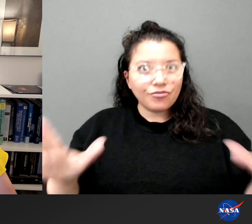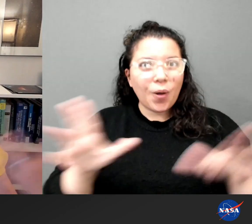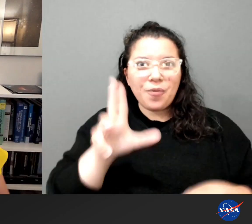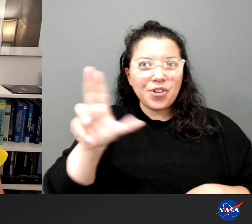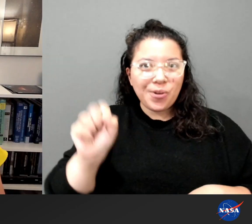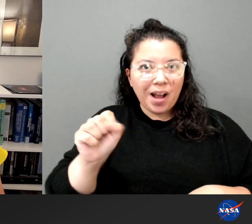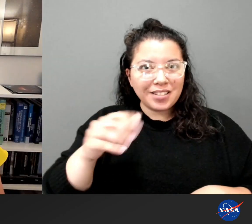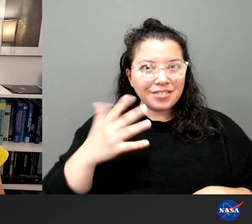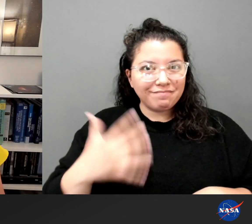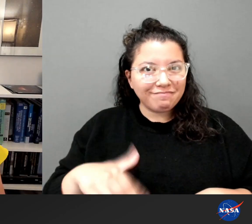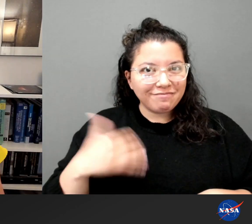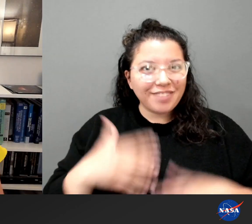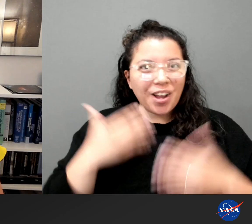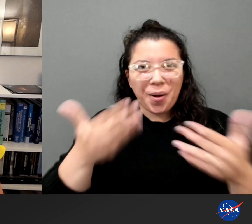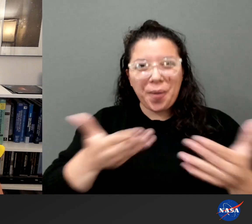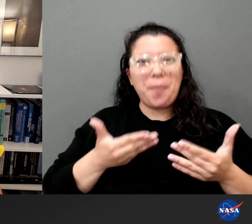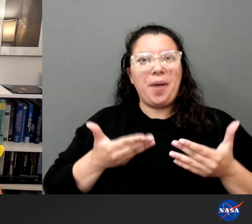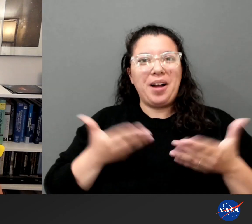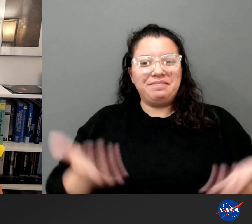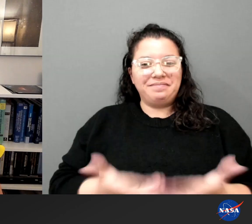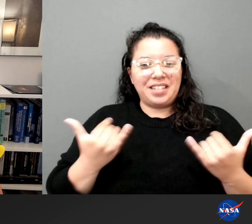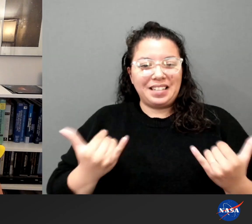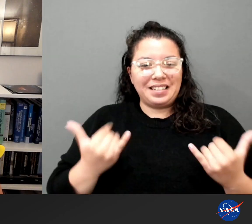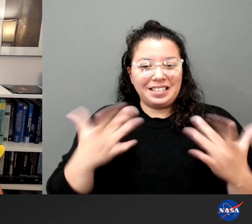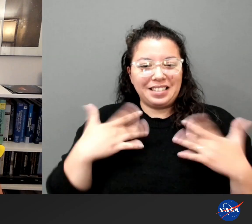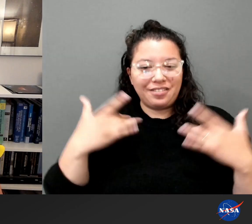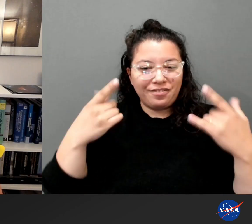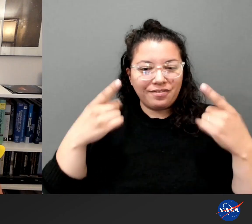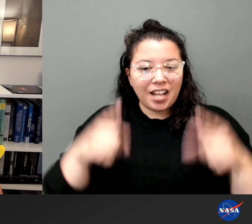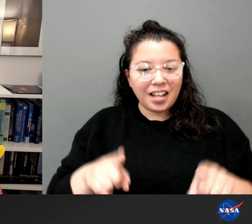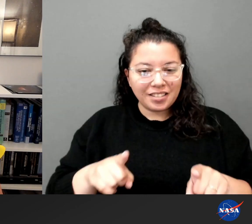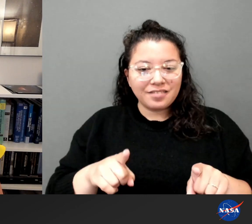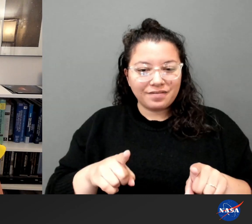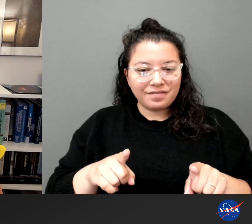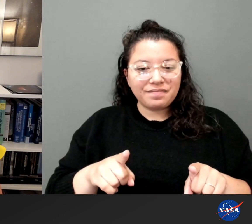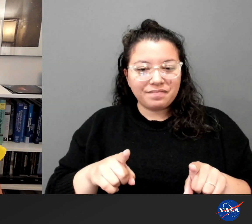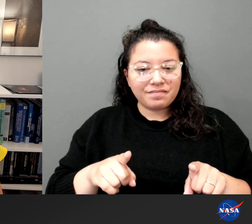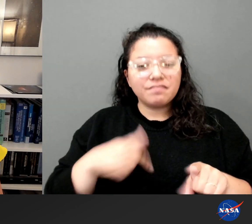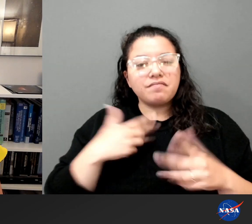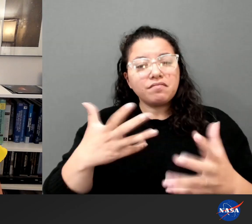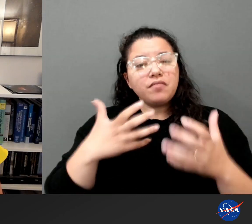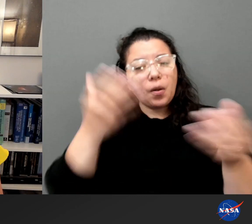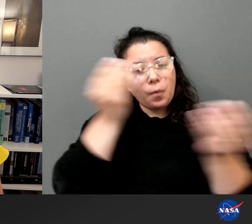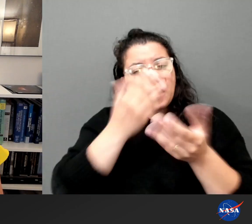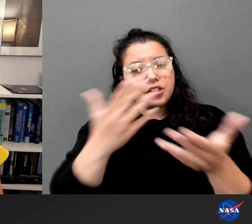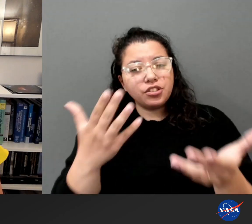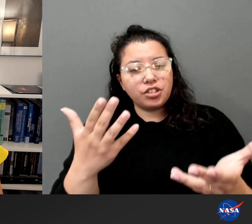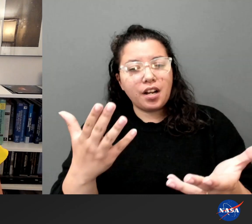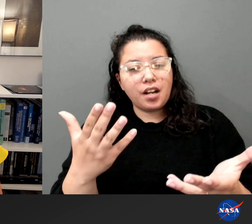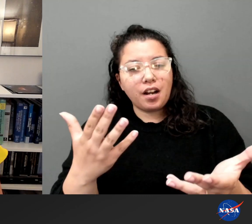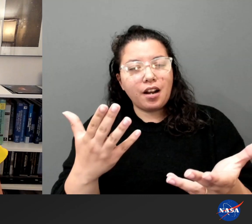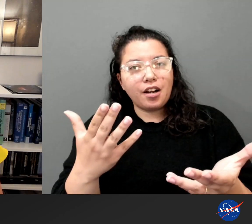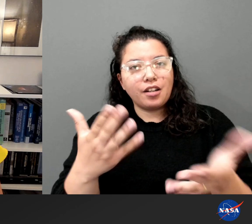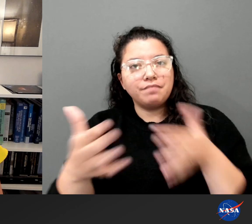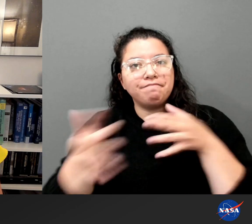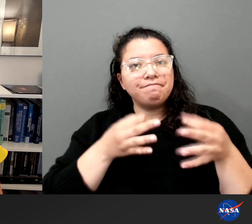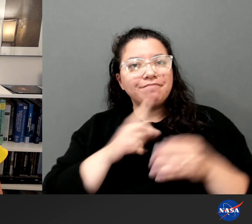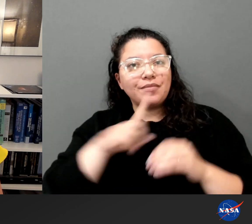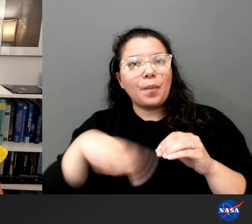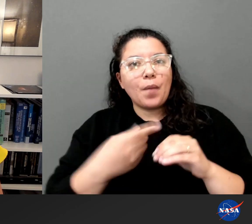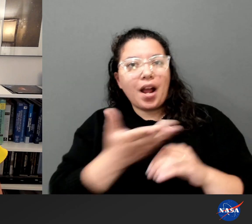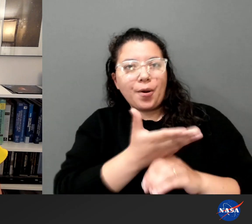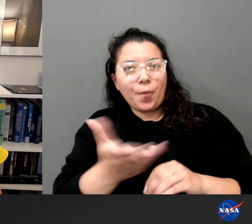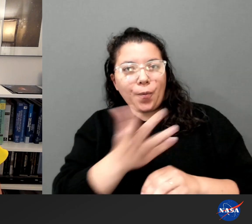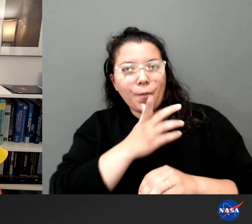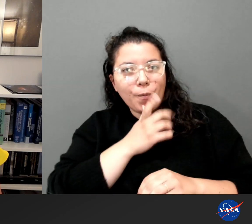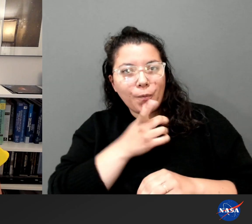you all to this event. We'd like to share with our audience here a little bit about you all. So we're in